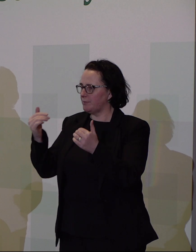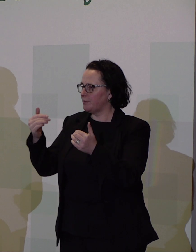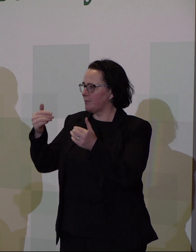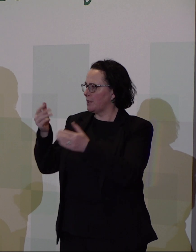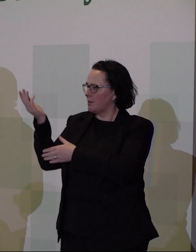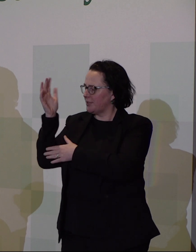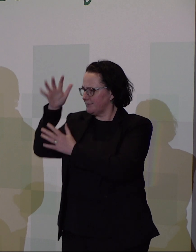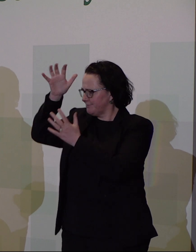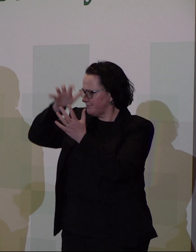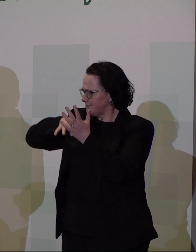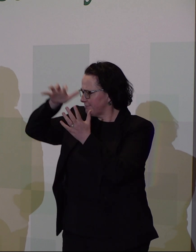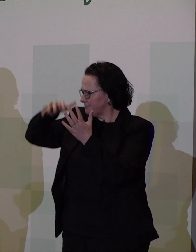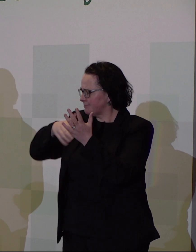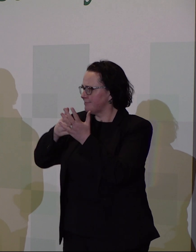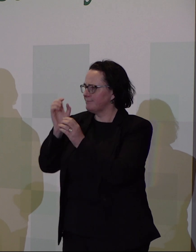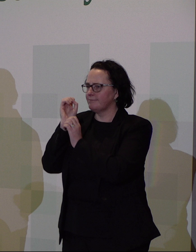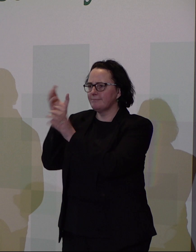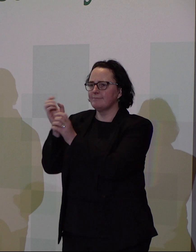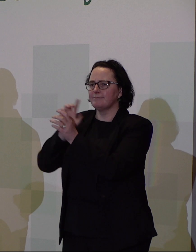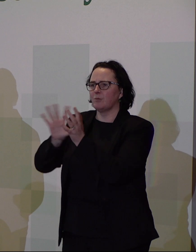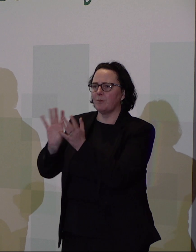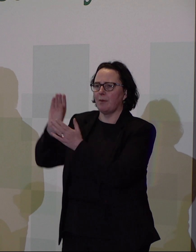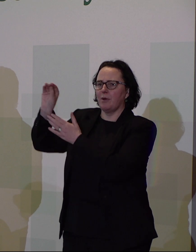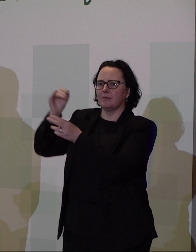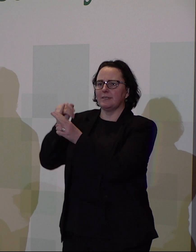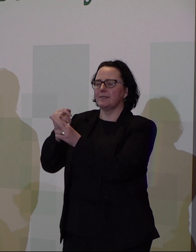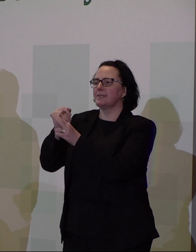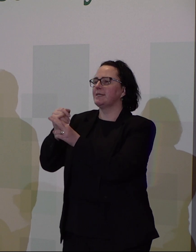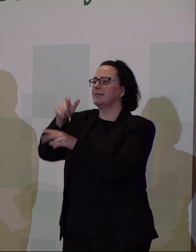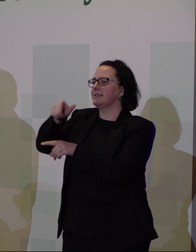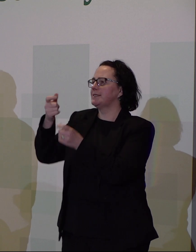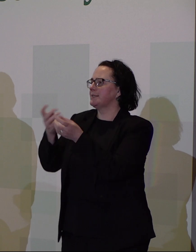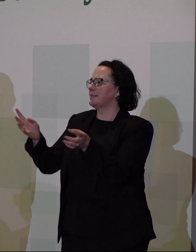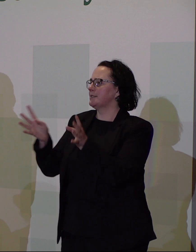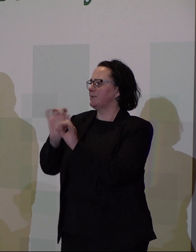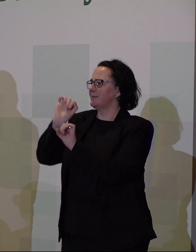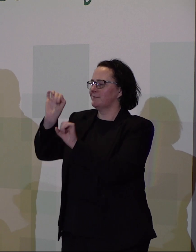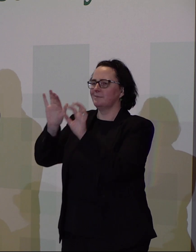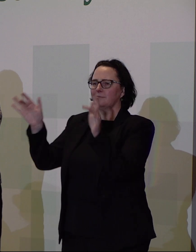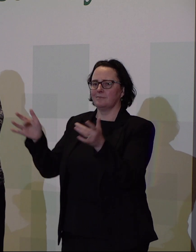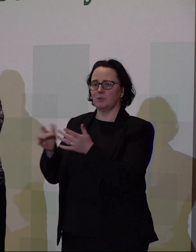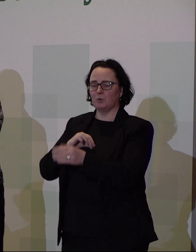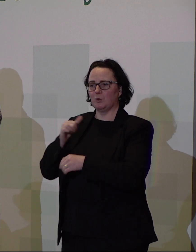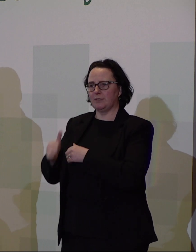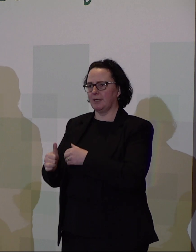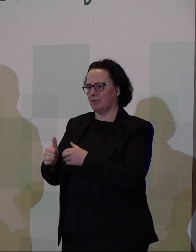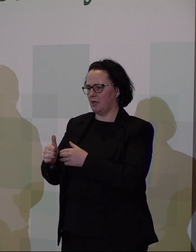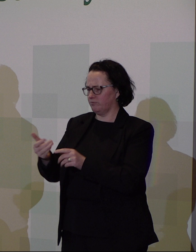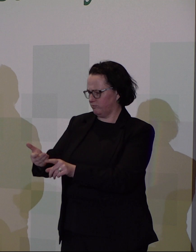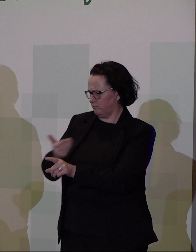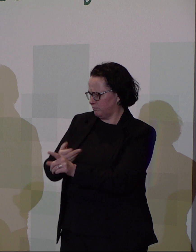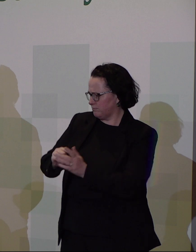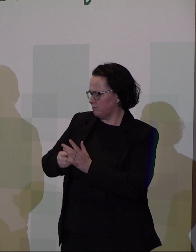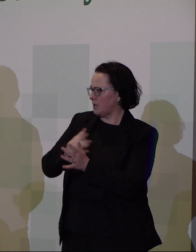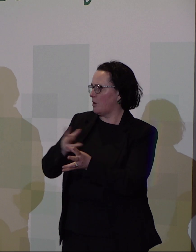and the texts on the Citizens' Assembly website. Today, we've planned our work around the part